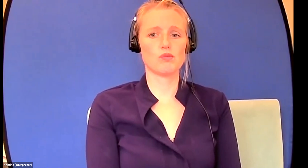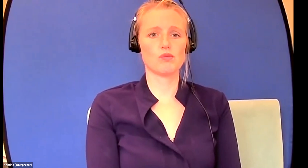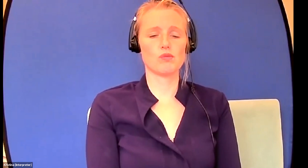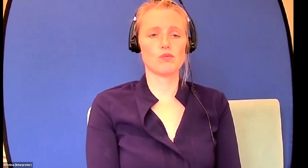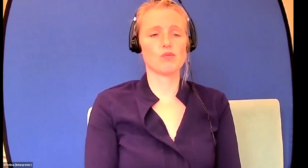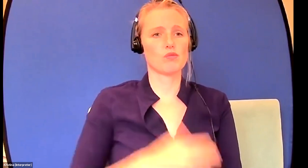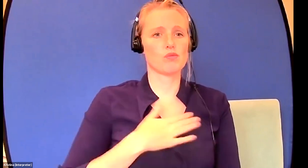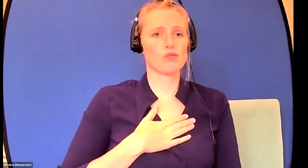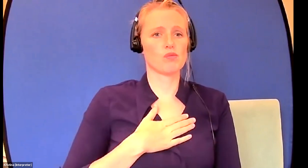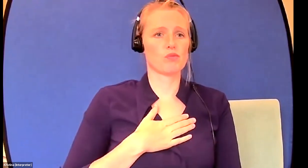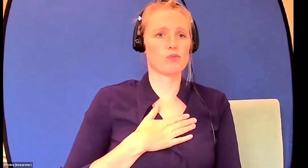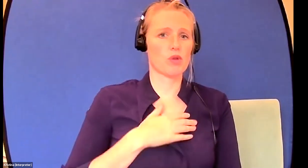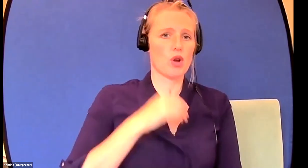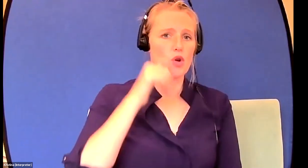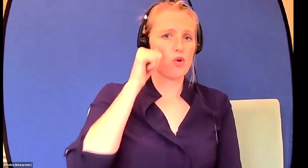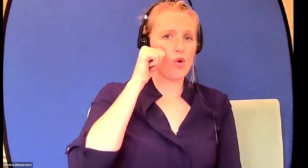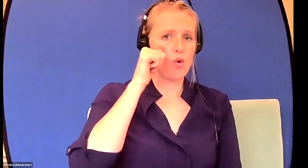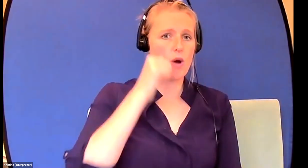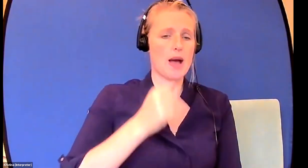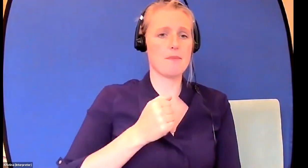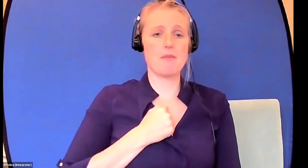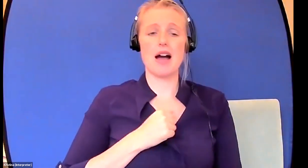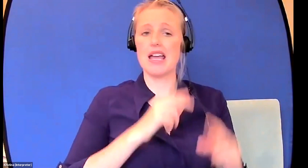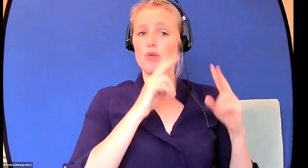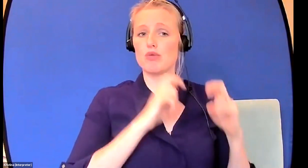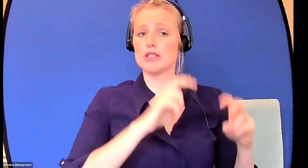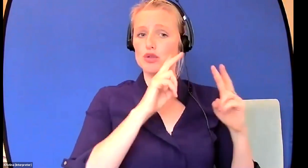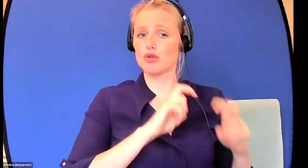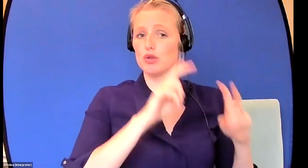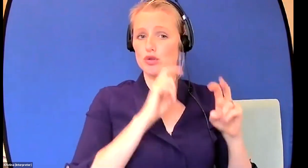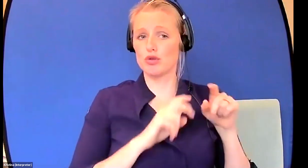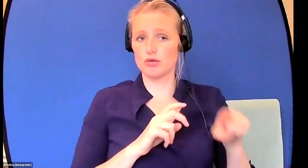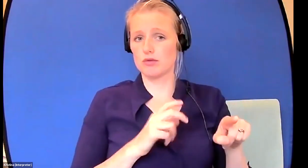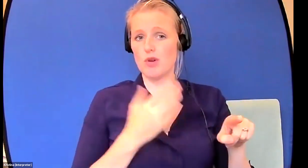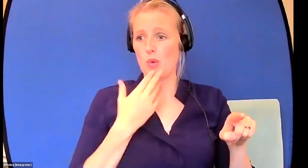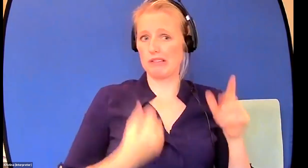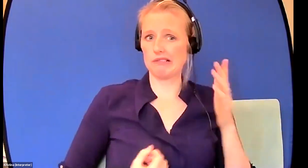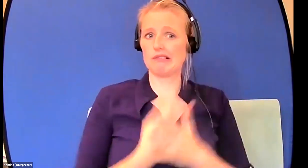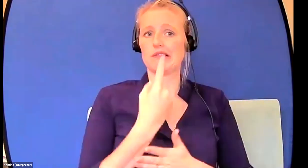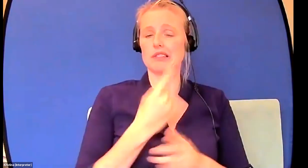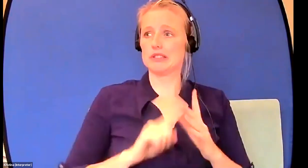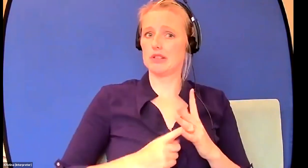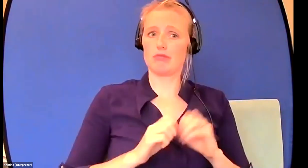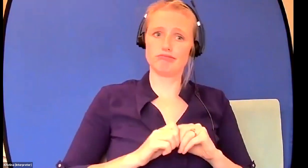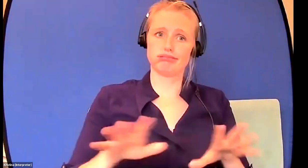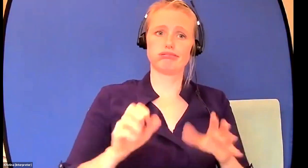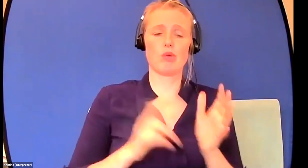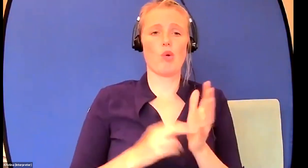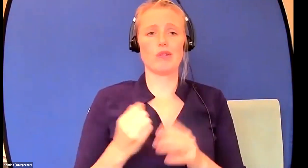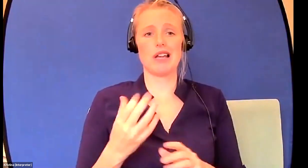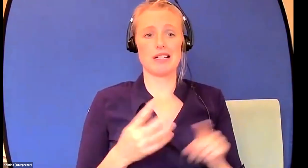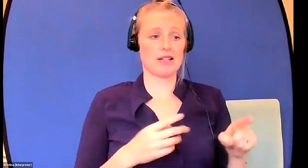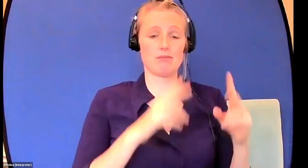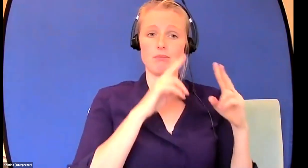I know for my research, once COVID kind of took off there in spring, I probably could have changed my